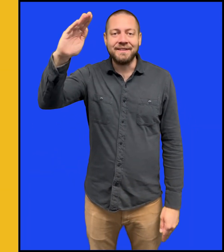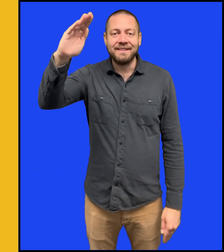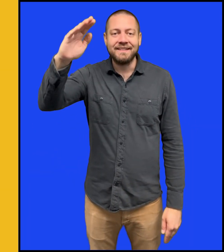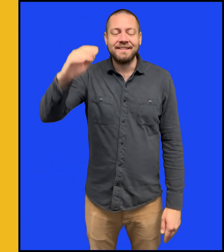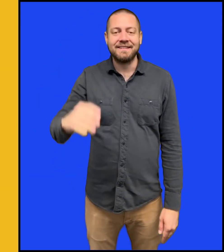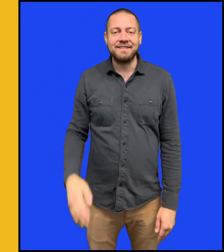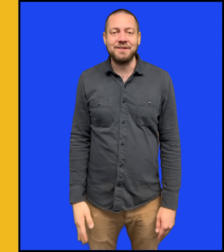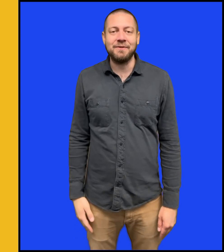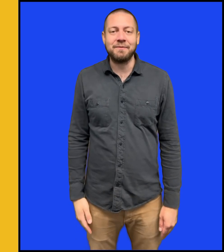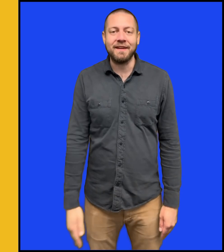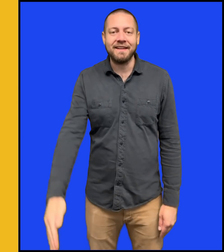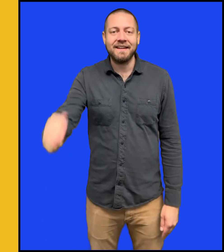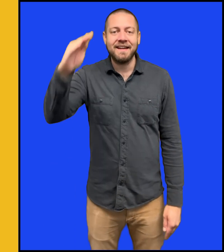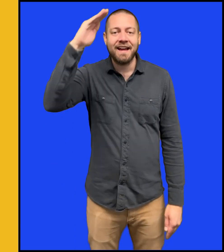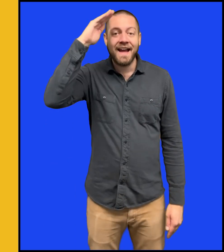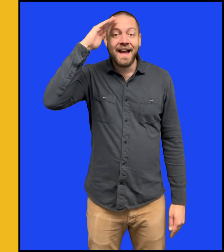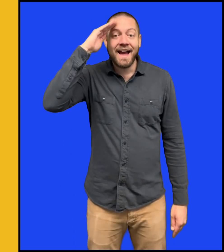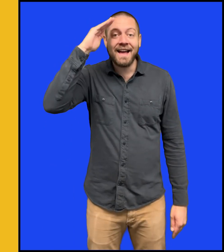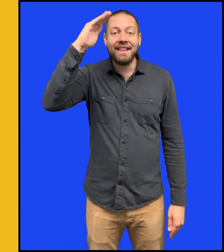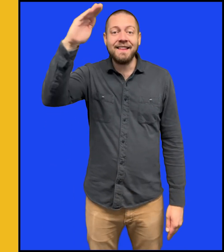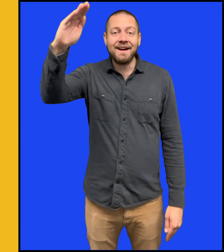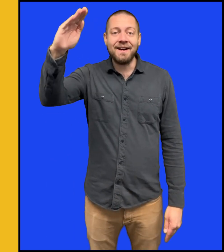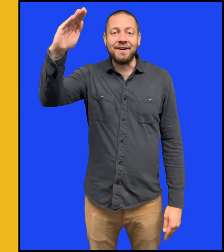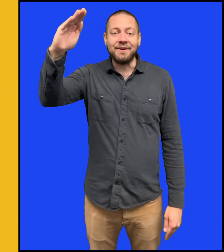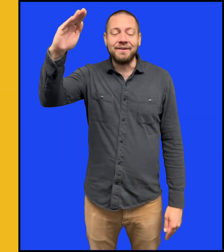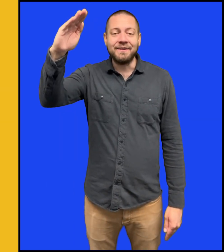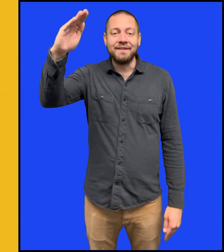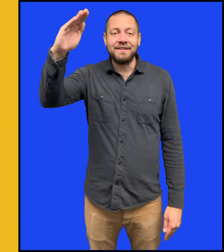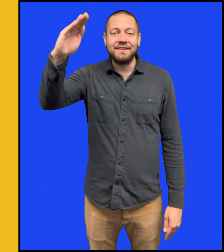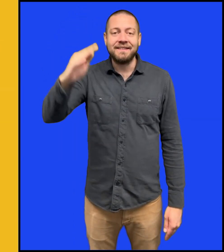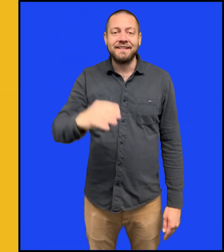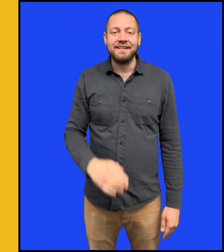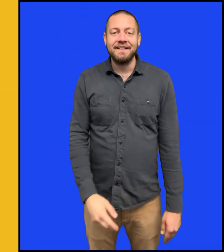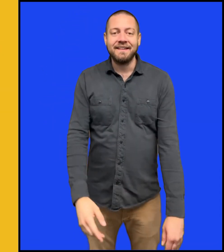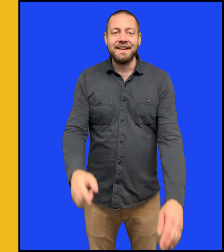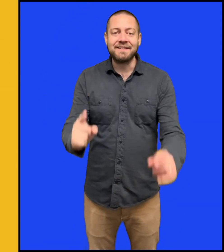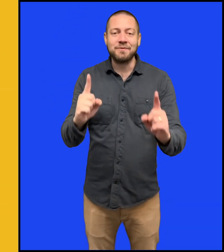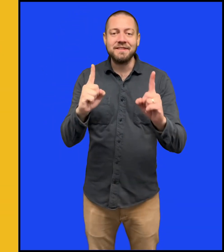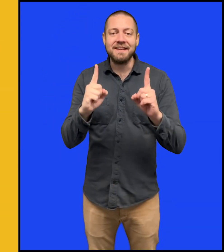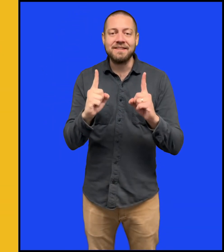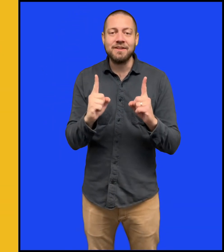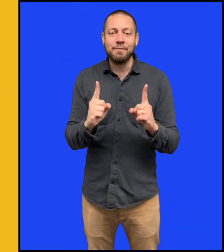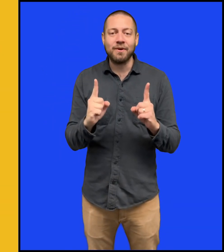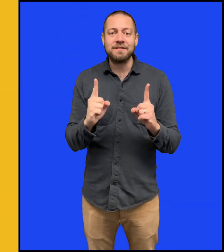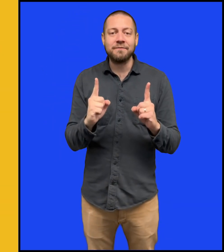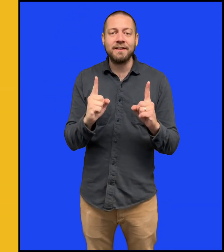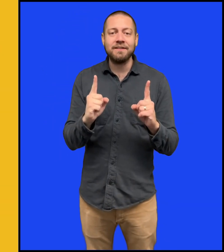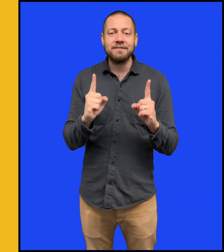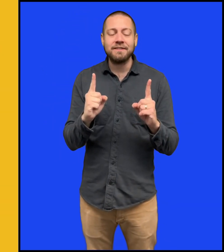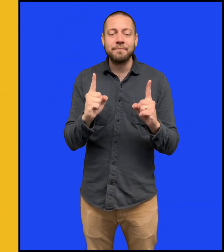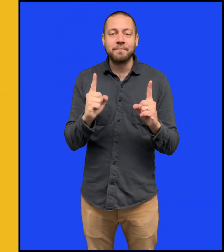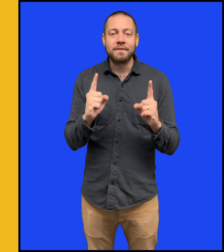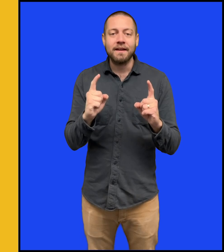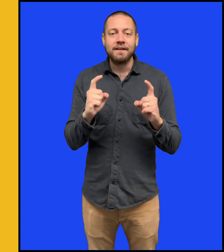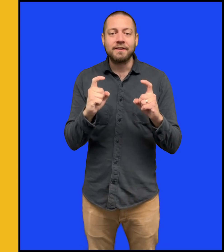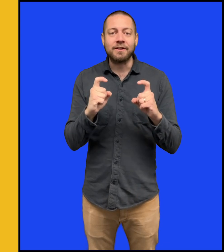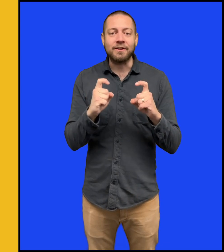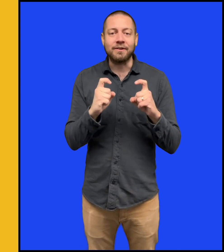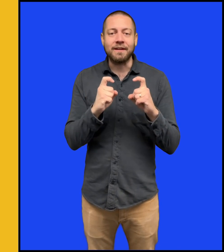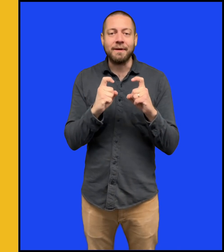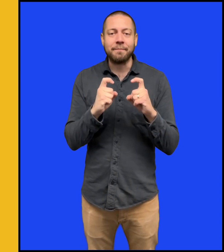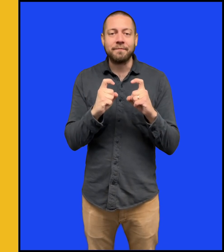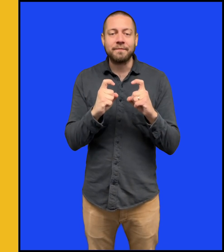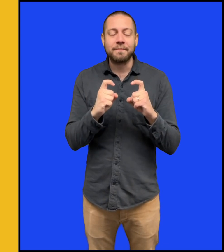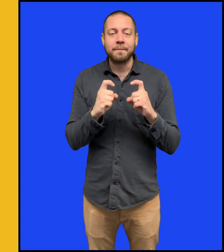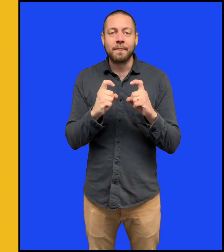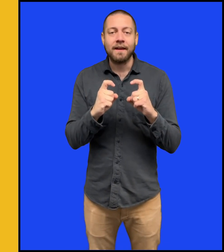Hello. Do it with me. Hello. Next one, take 2 pointer fingers,